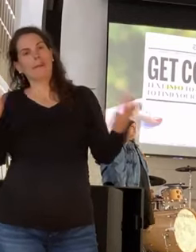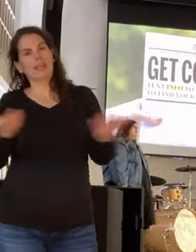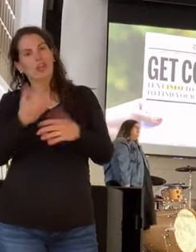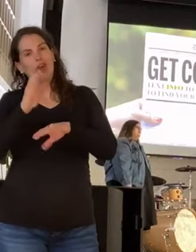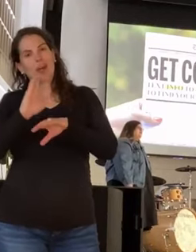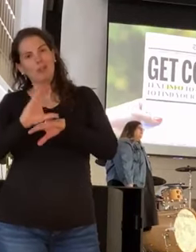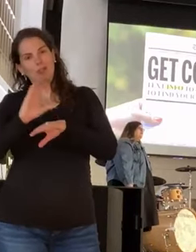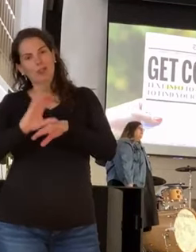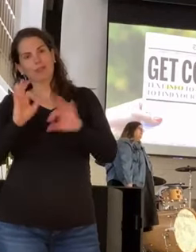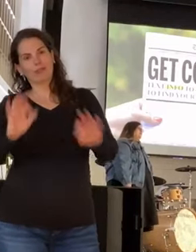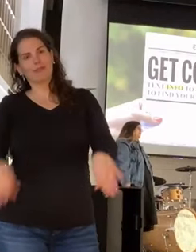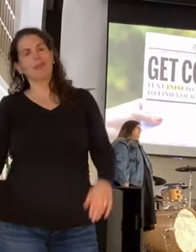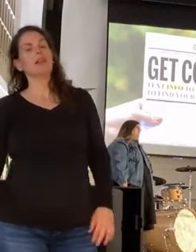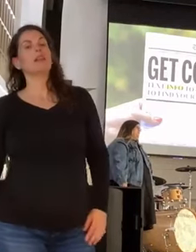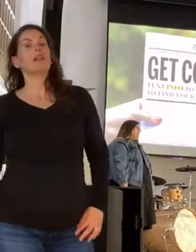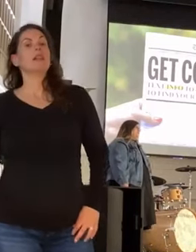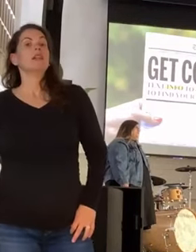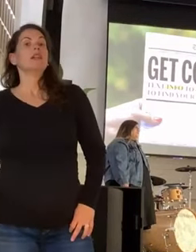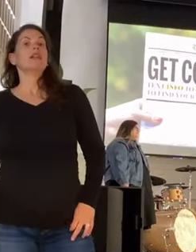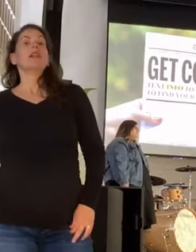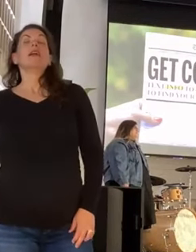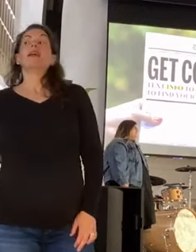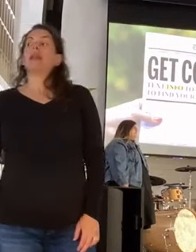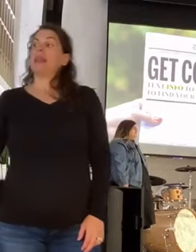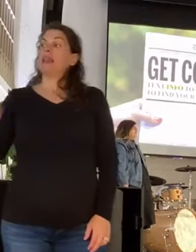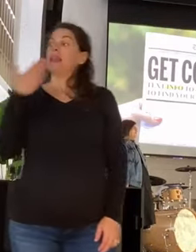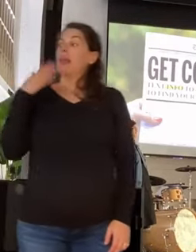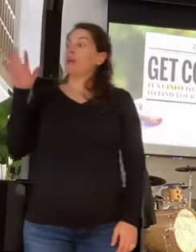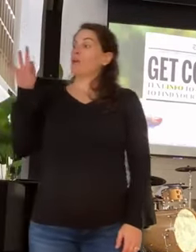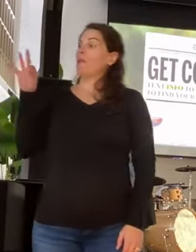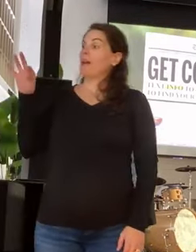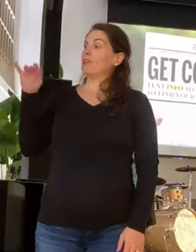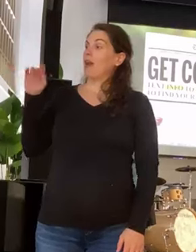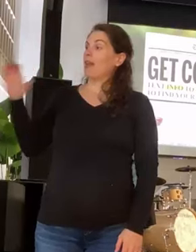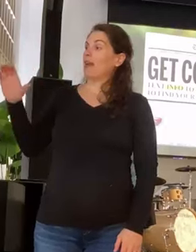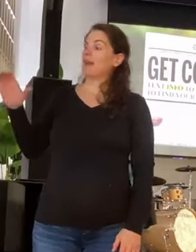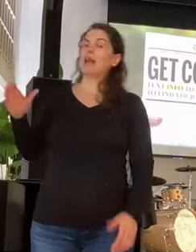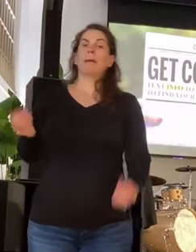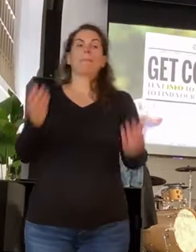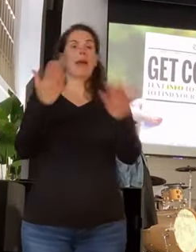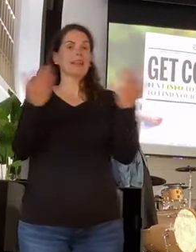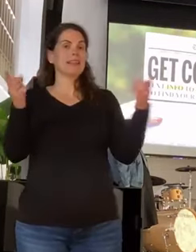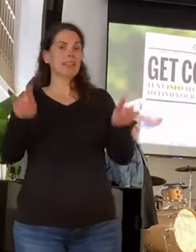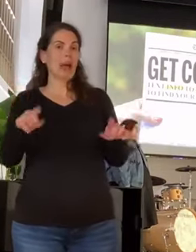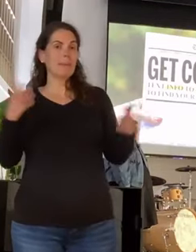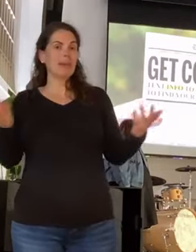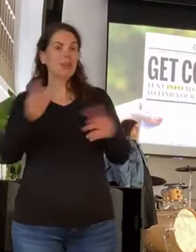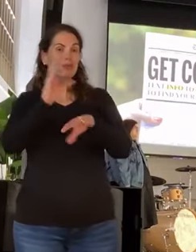Thank you, Pastor Alec. And there are several things that are happening here